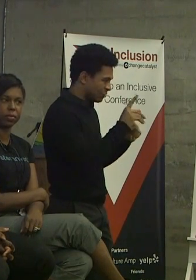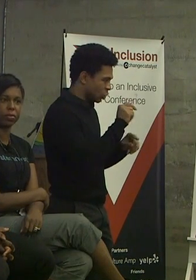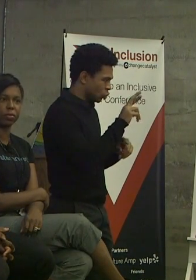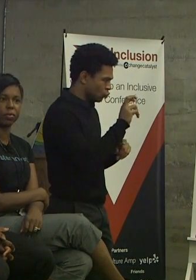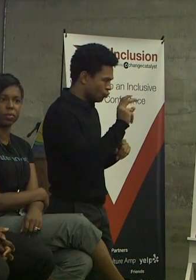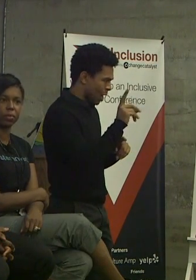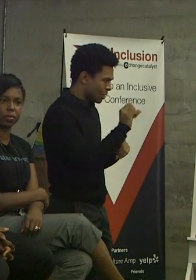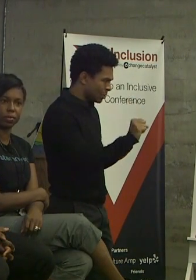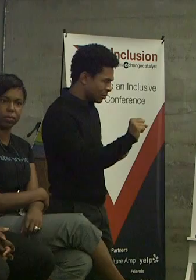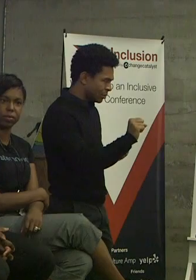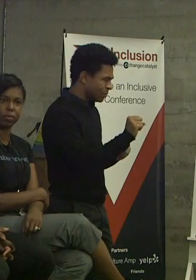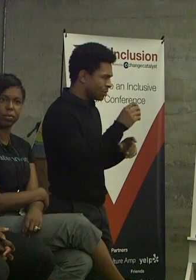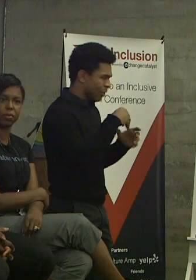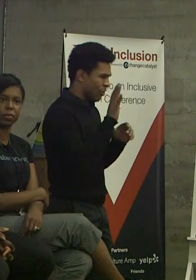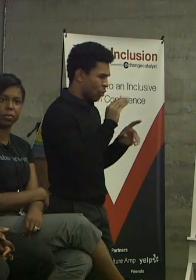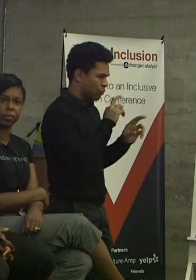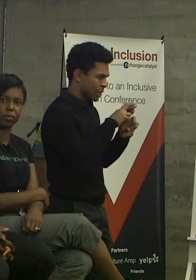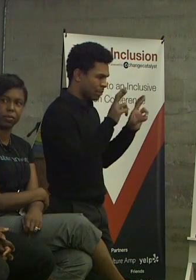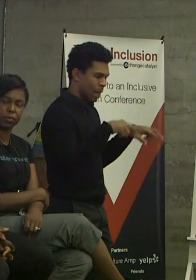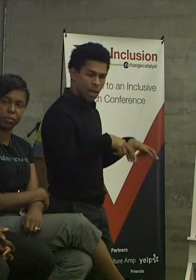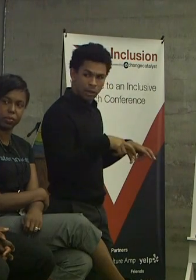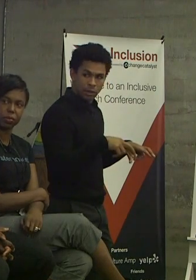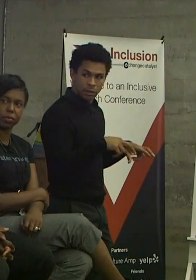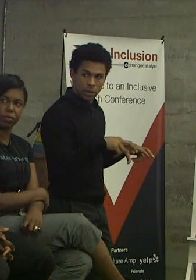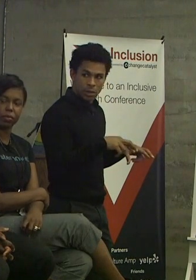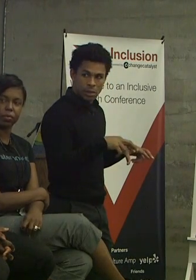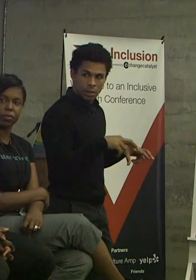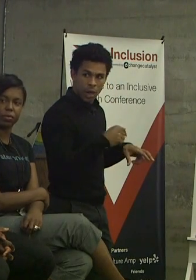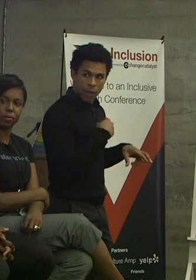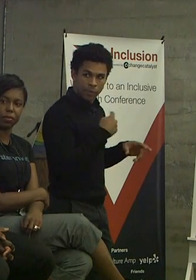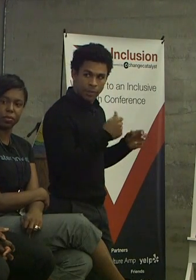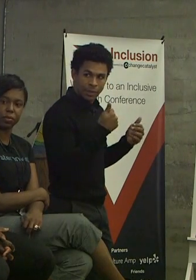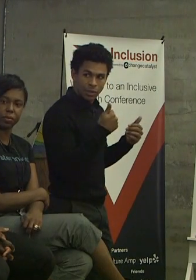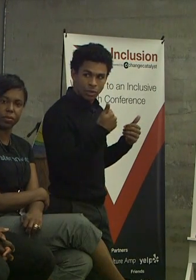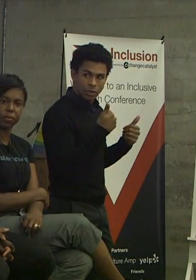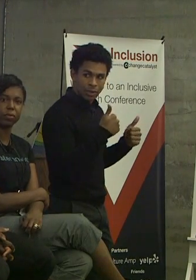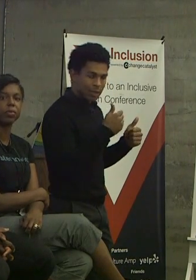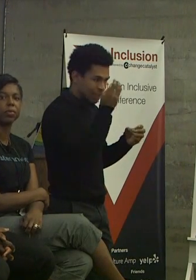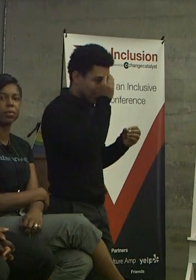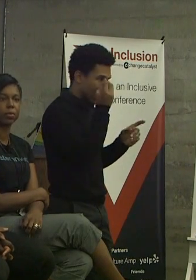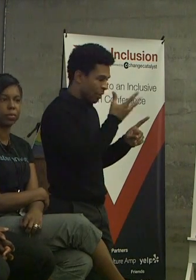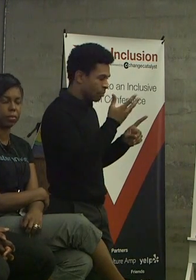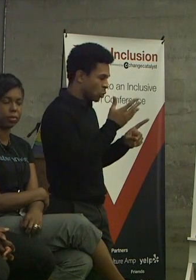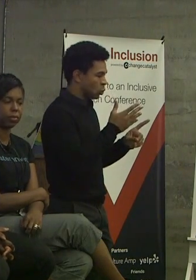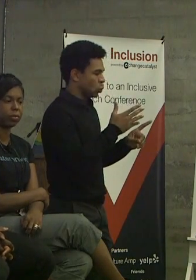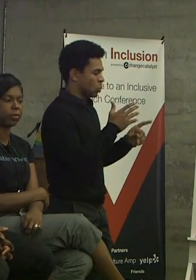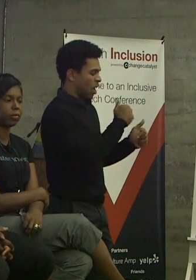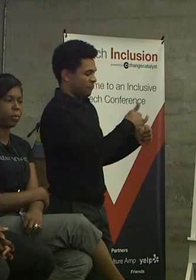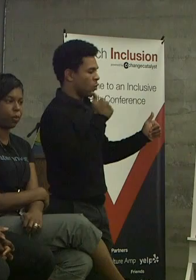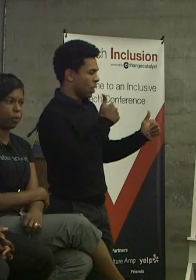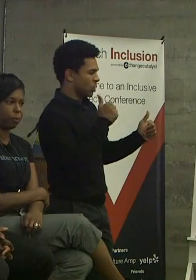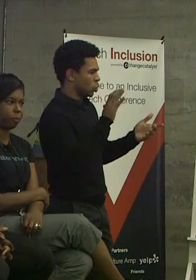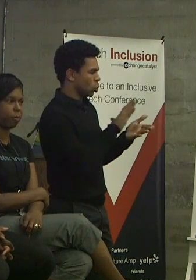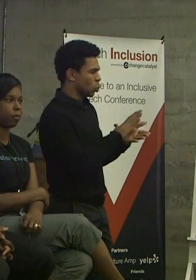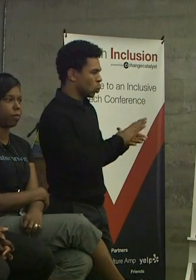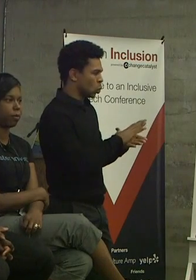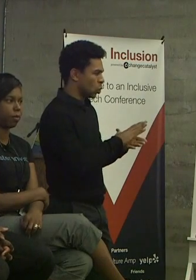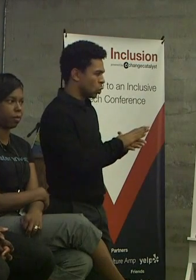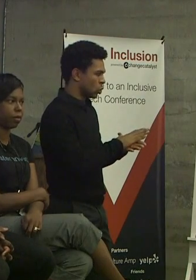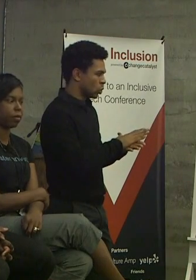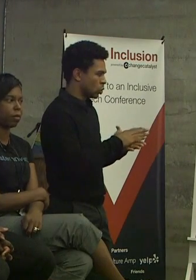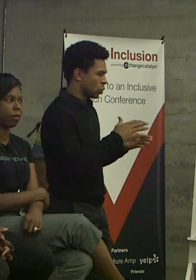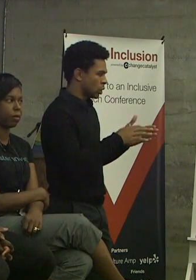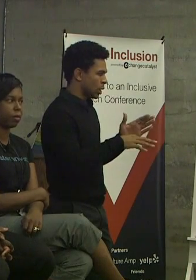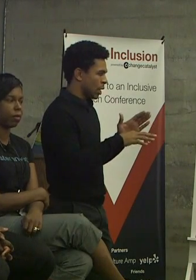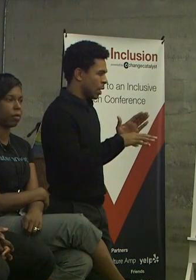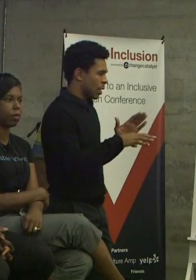in their analytics, and we tend to tell them to shy away from schools and names, and to really just focus on